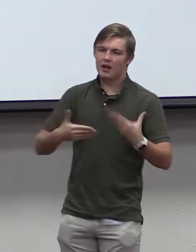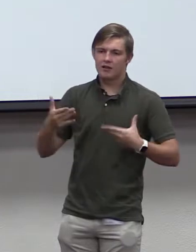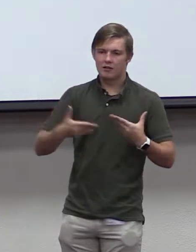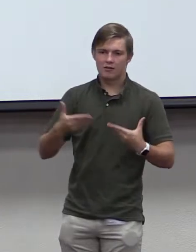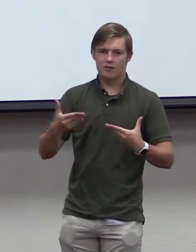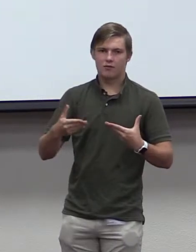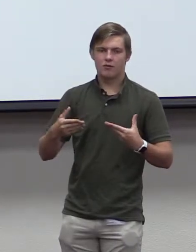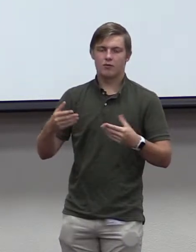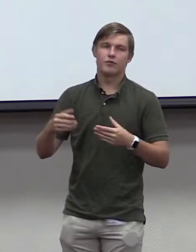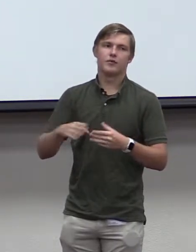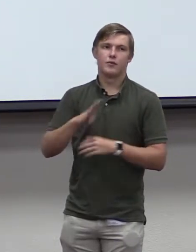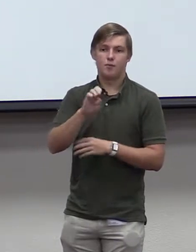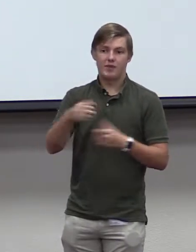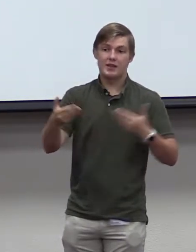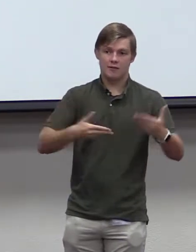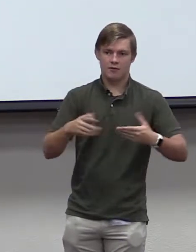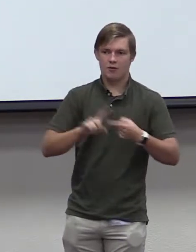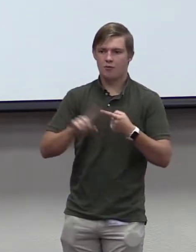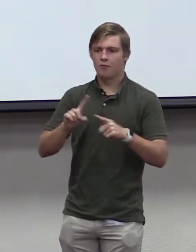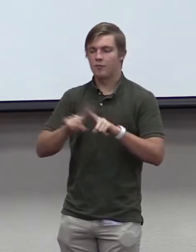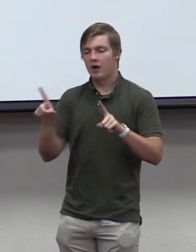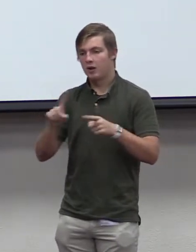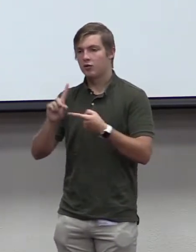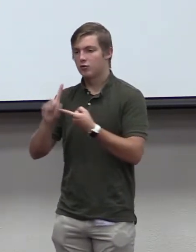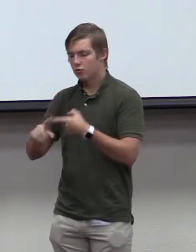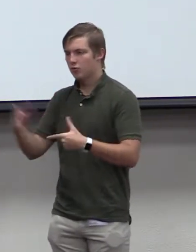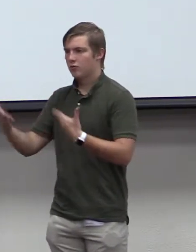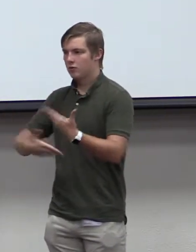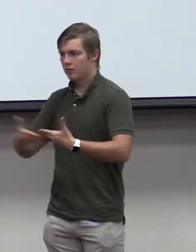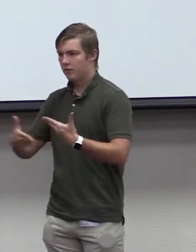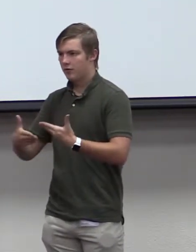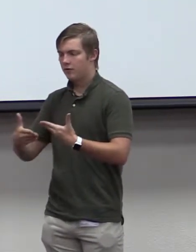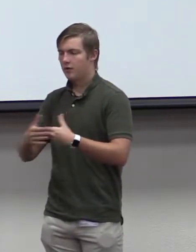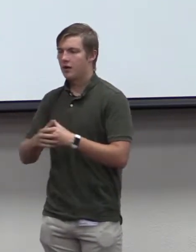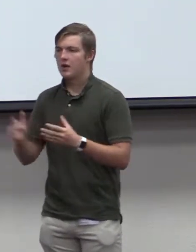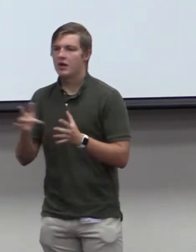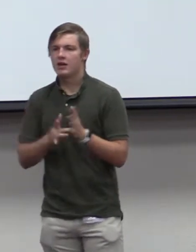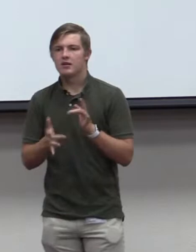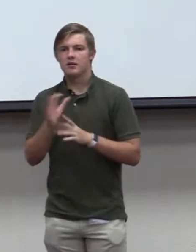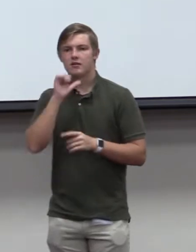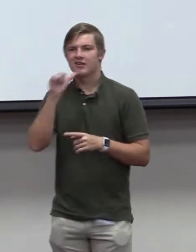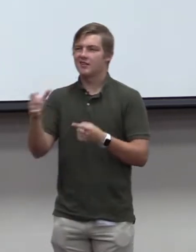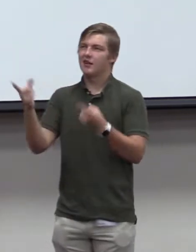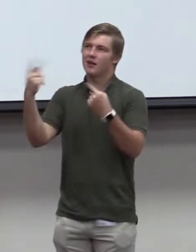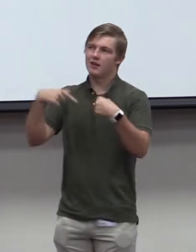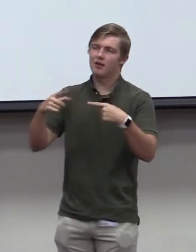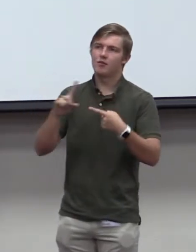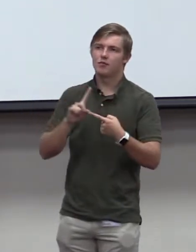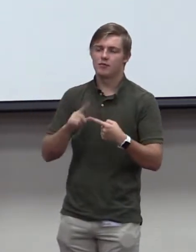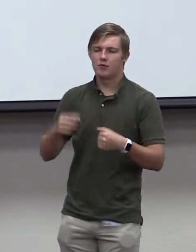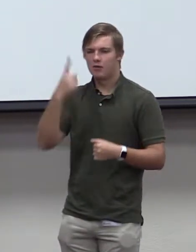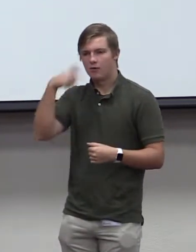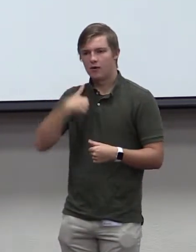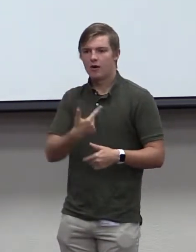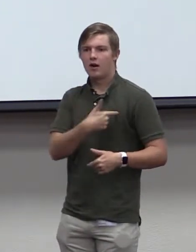We see that even Jesus came not to be served necessarily by us, but to be a servant and to serve